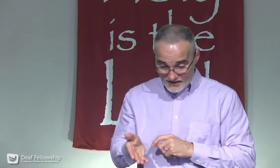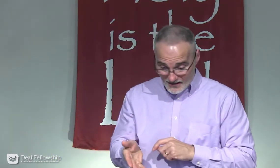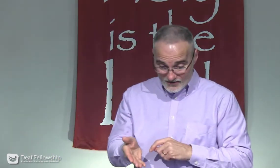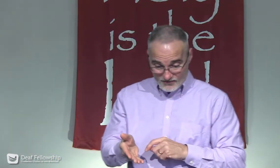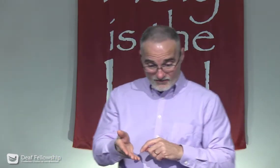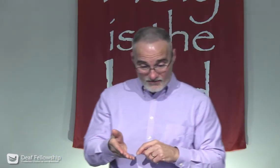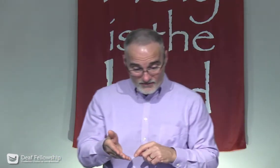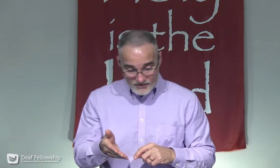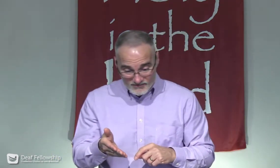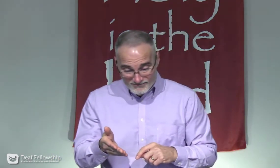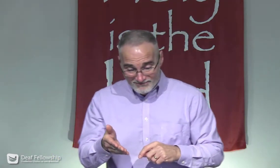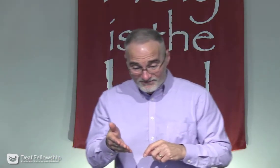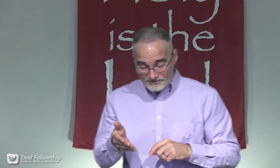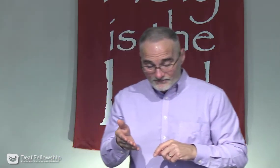Verse 40, the Greek translation.